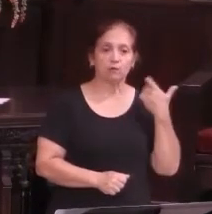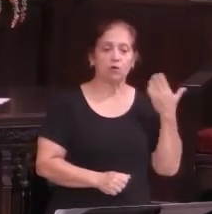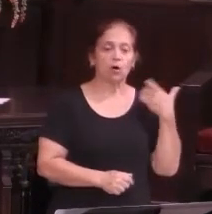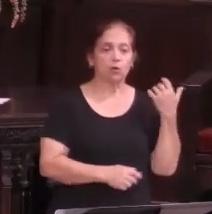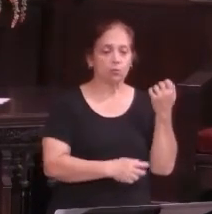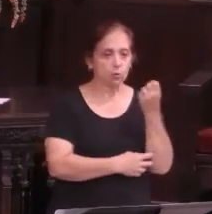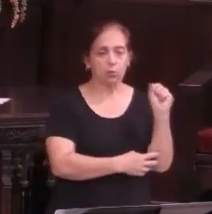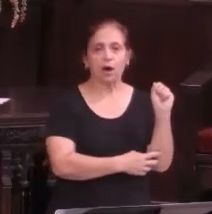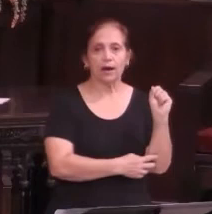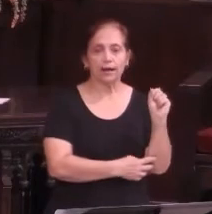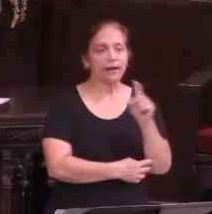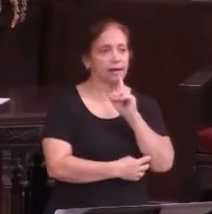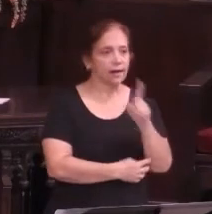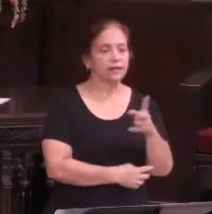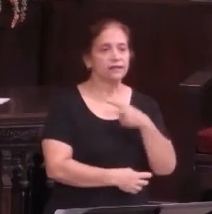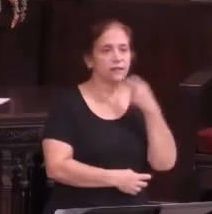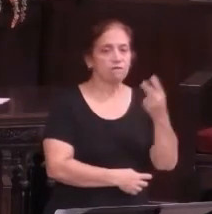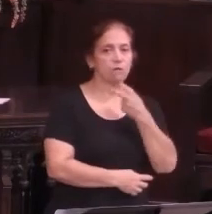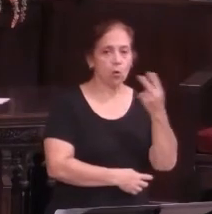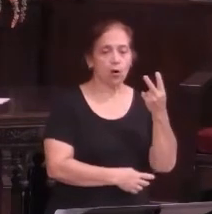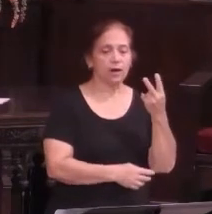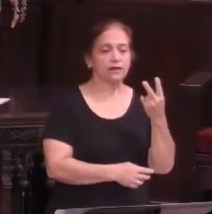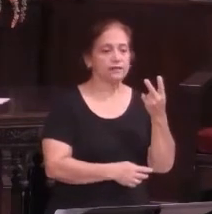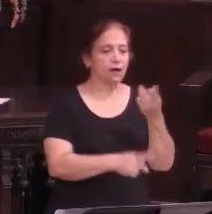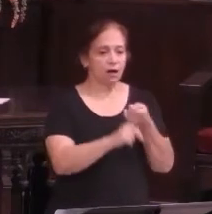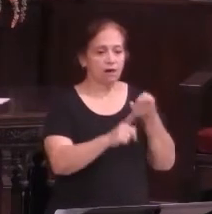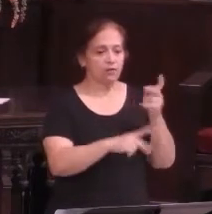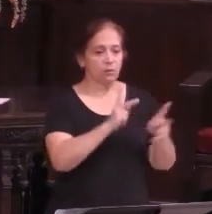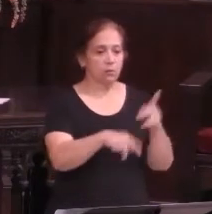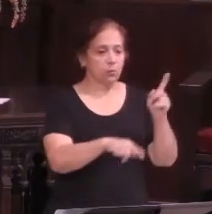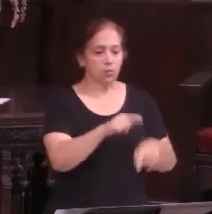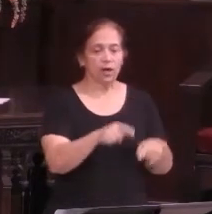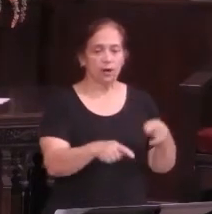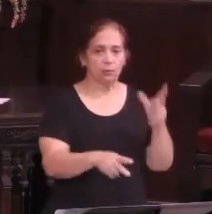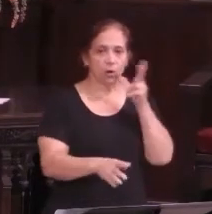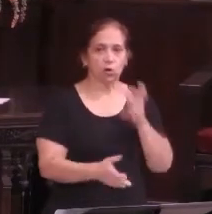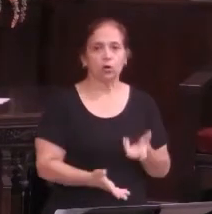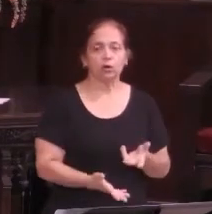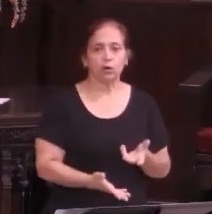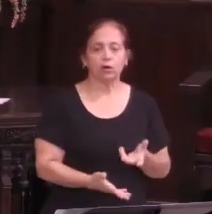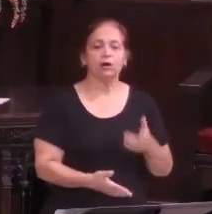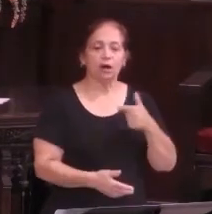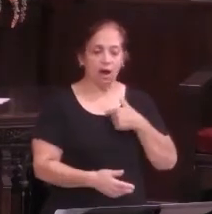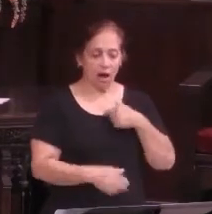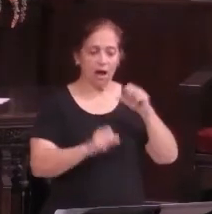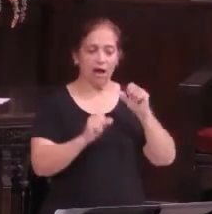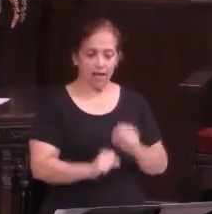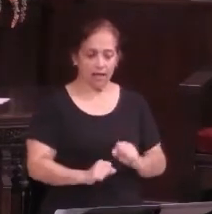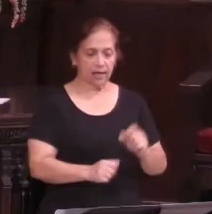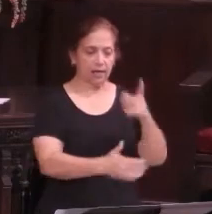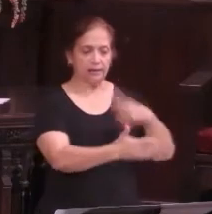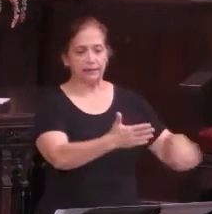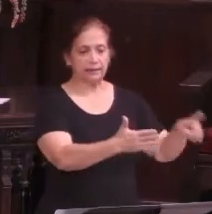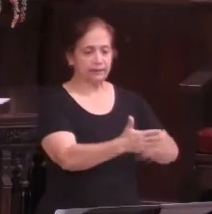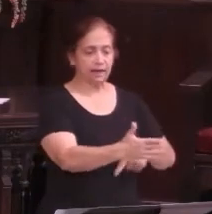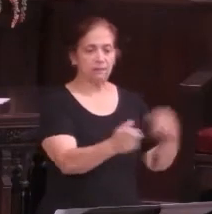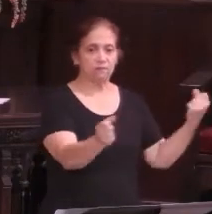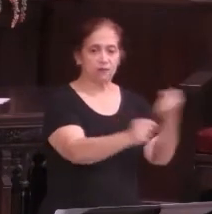"Rioting is the voice of the unheard." I can hold my condemnation of